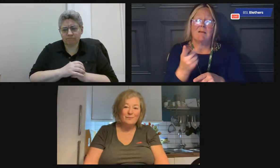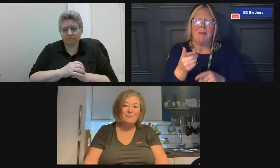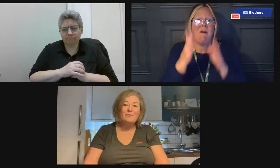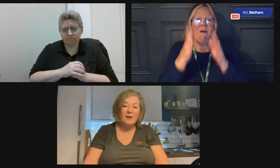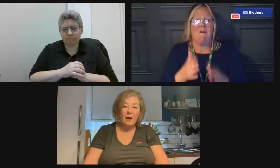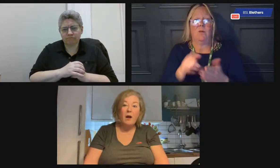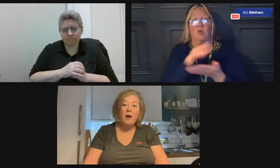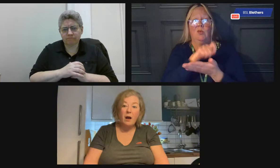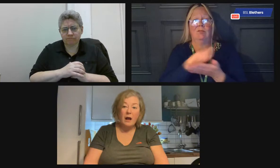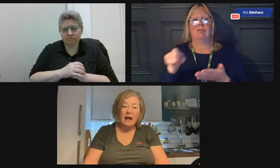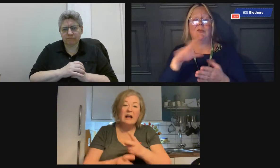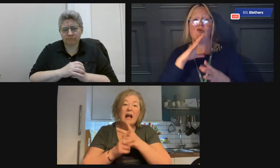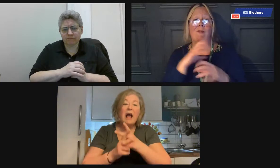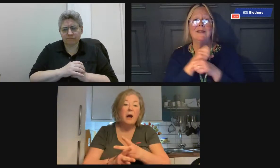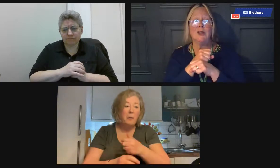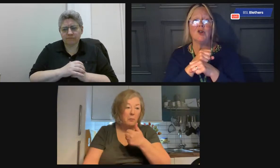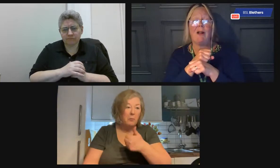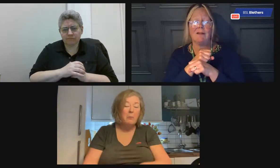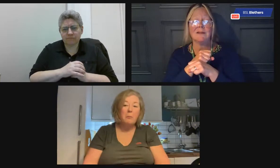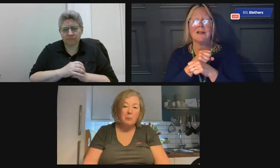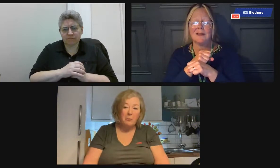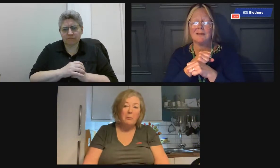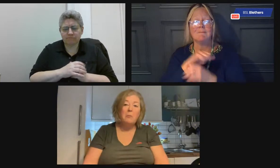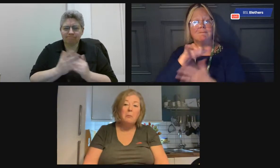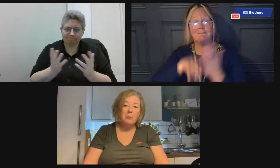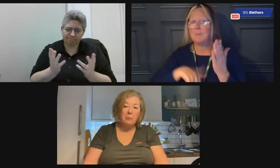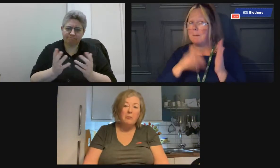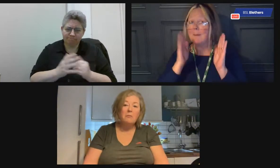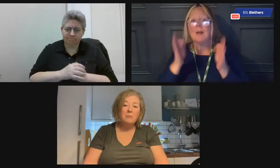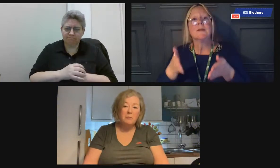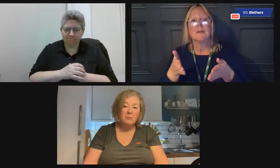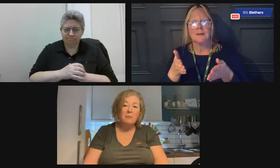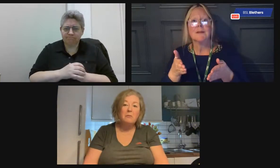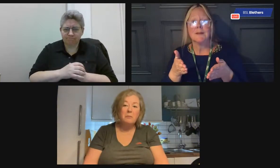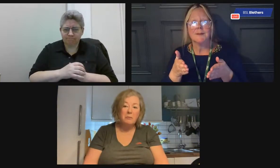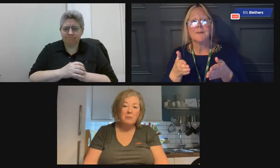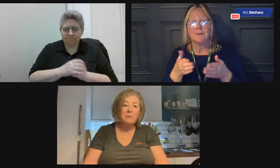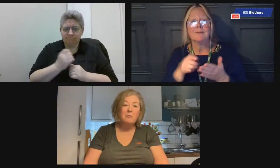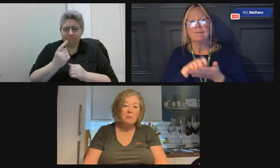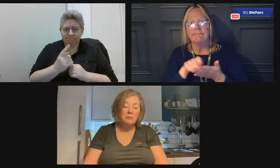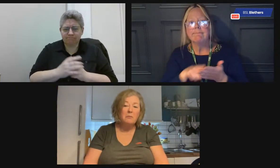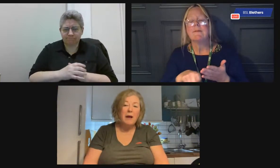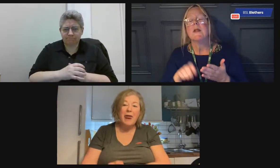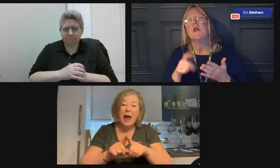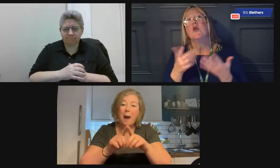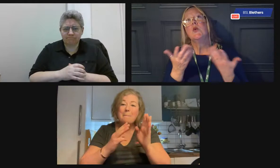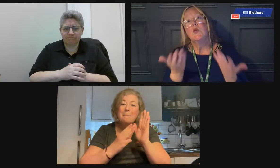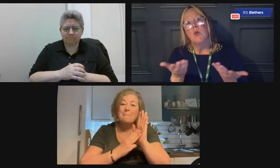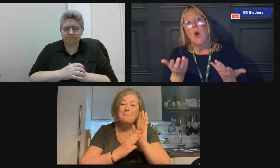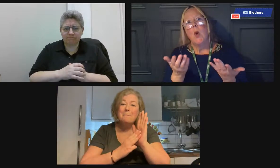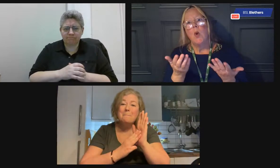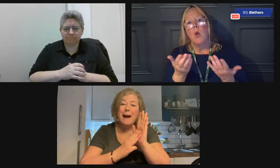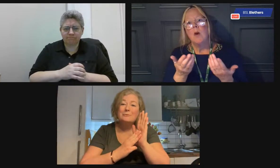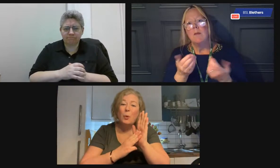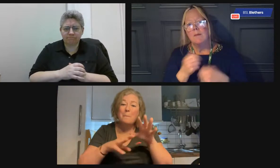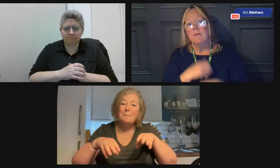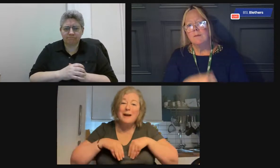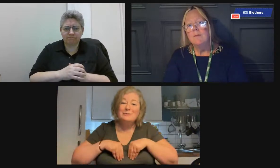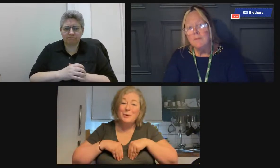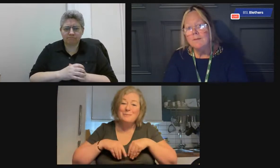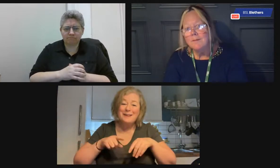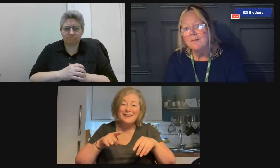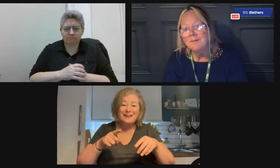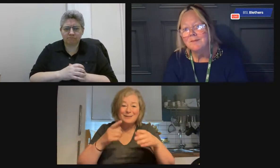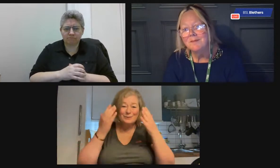what's happening. You still need information. You still need to know how to get around the barriers. You'll still need to sign our confidentiality